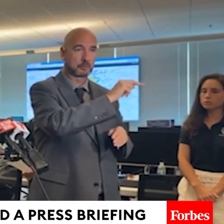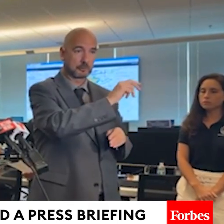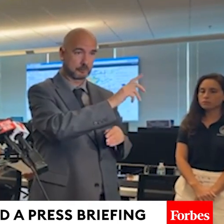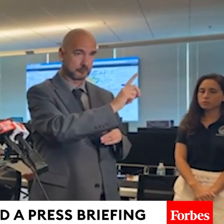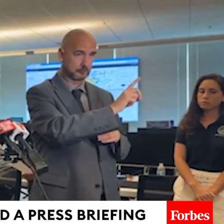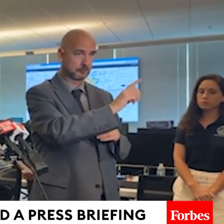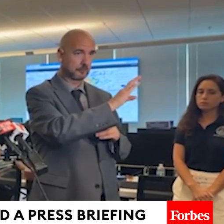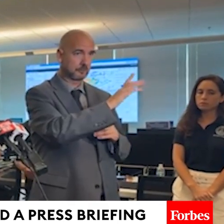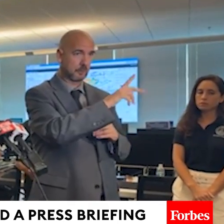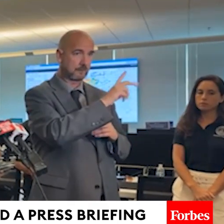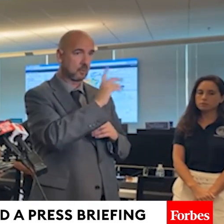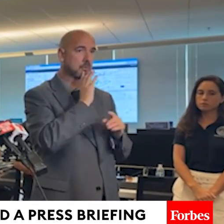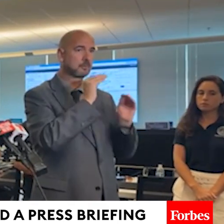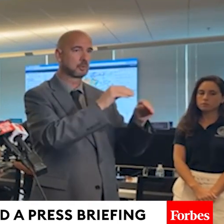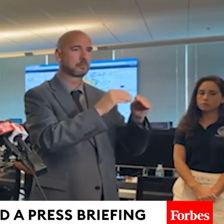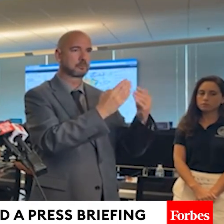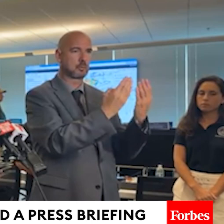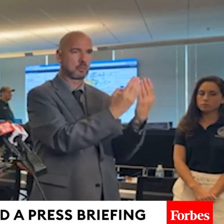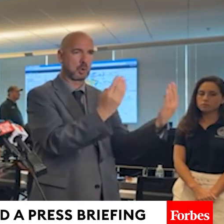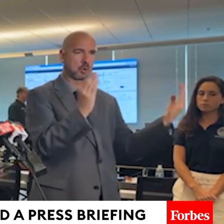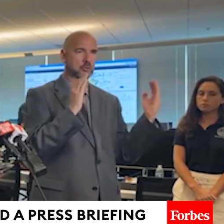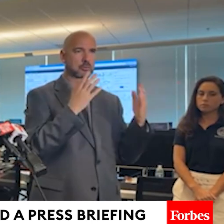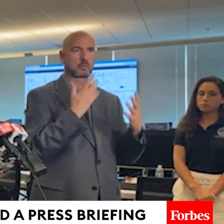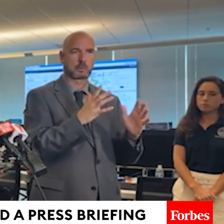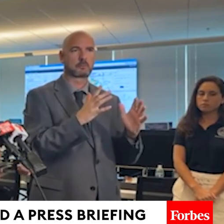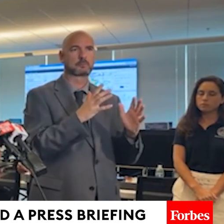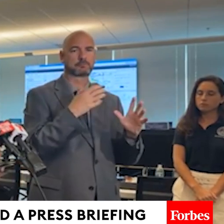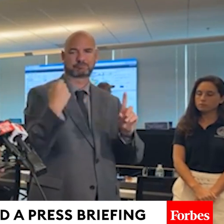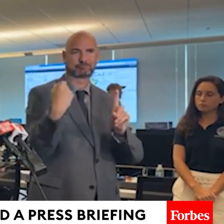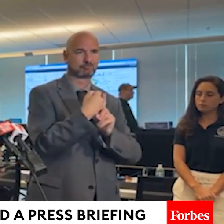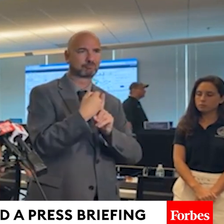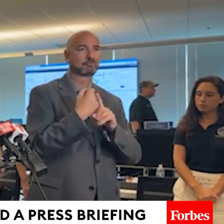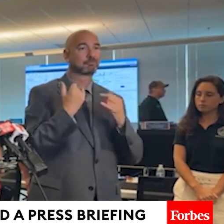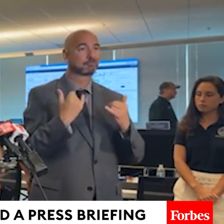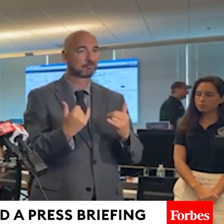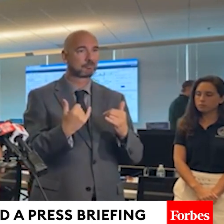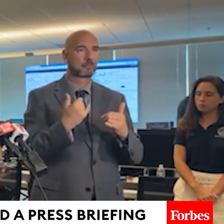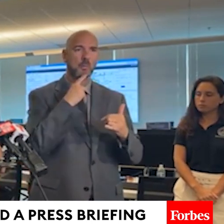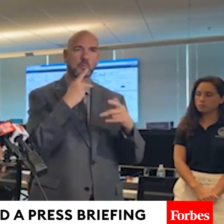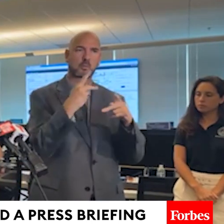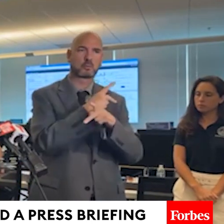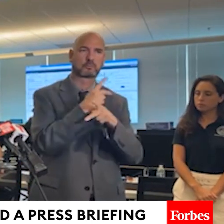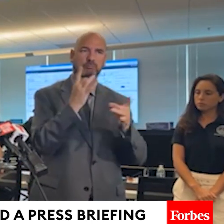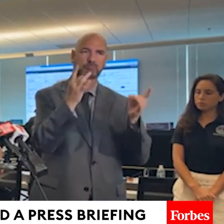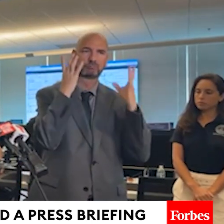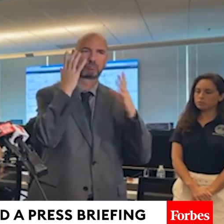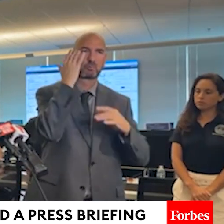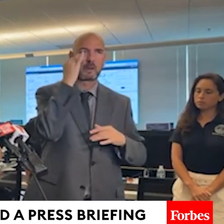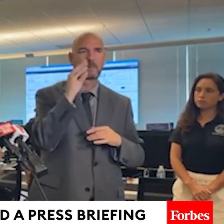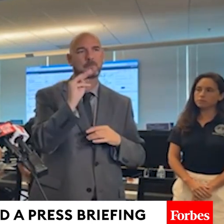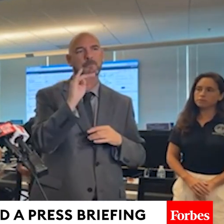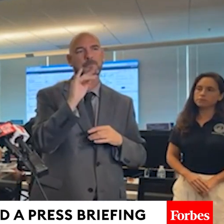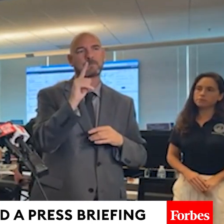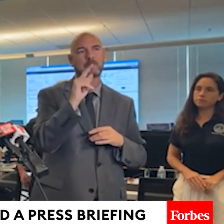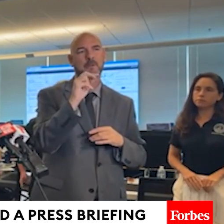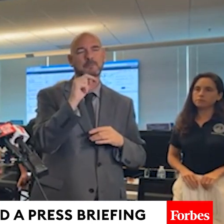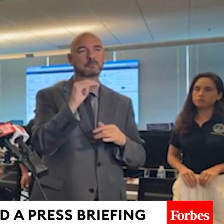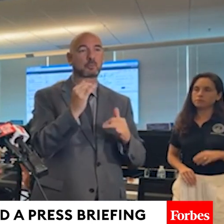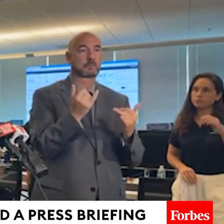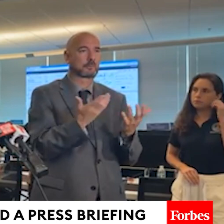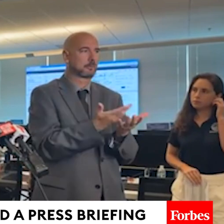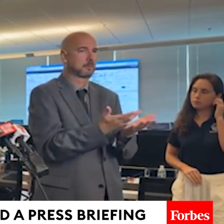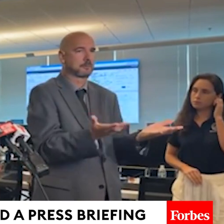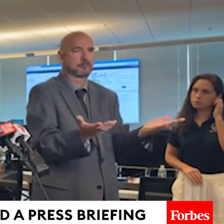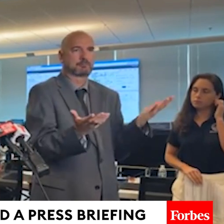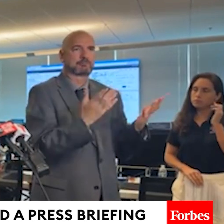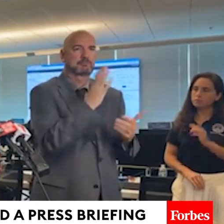Helene and has exacerbated the issue a little bit after Milton as well. So again, these are unprecedented times, and